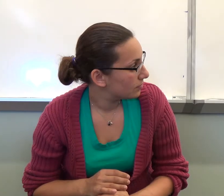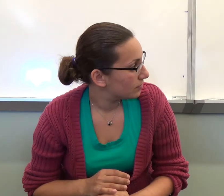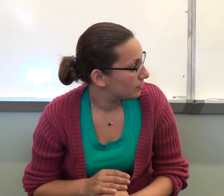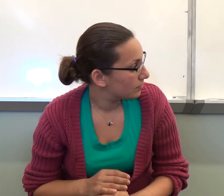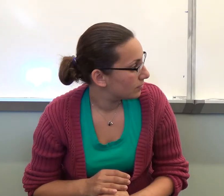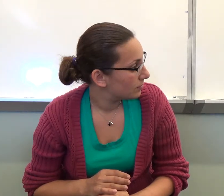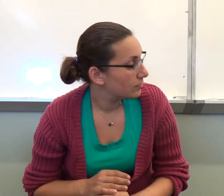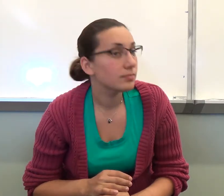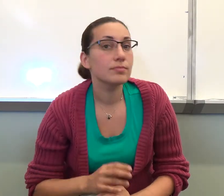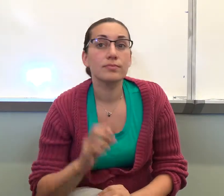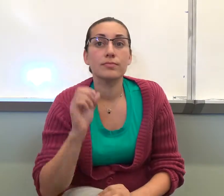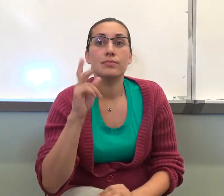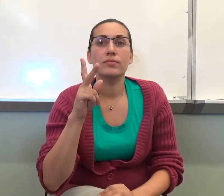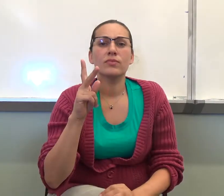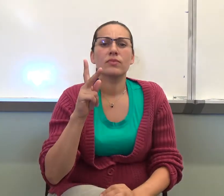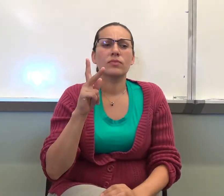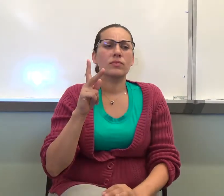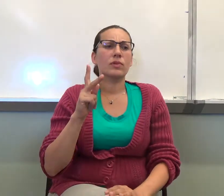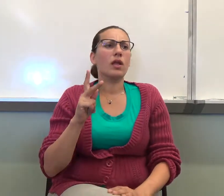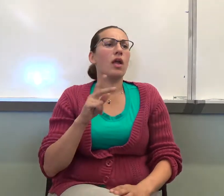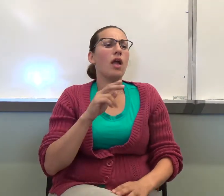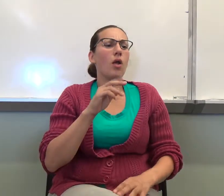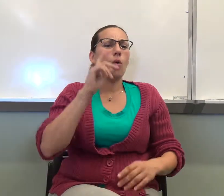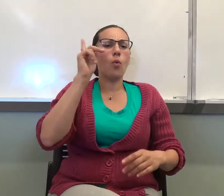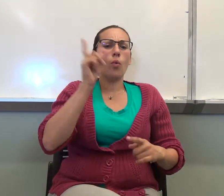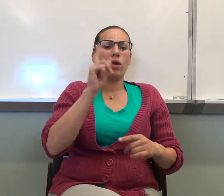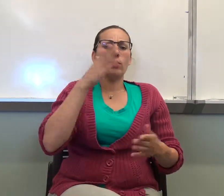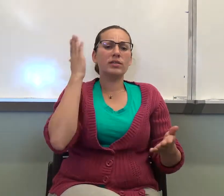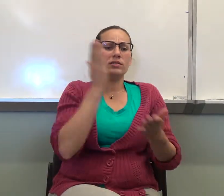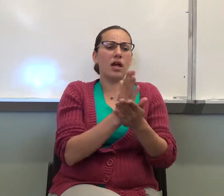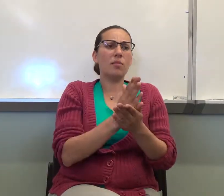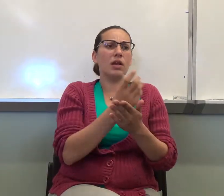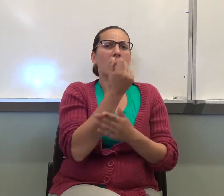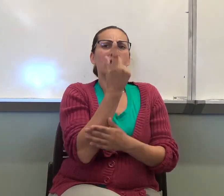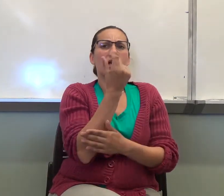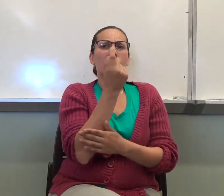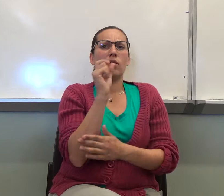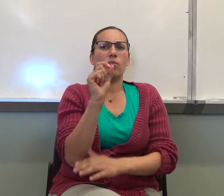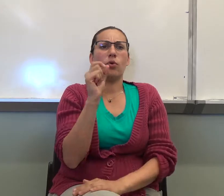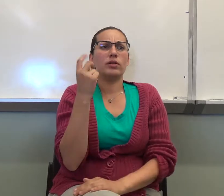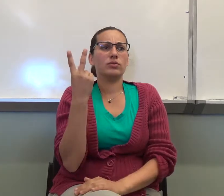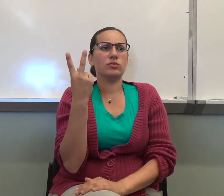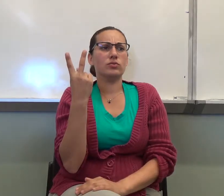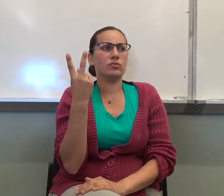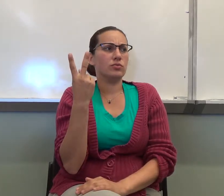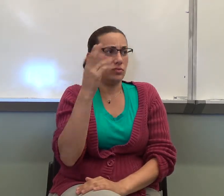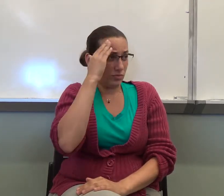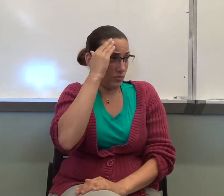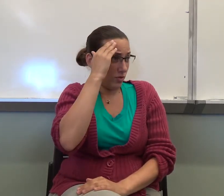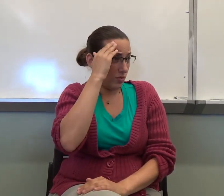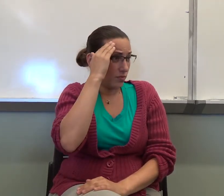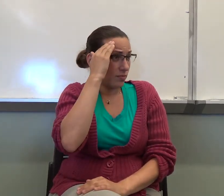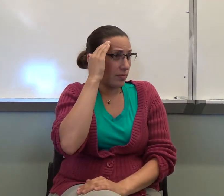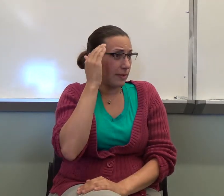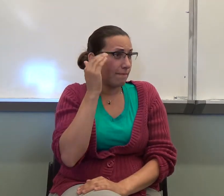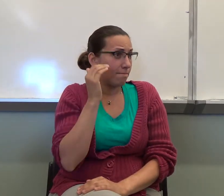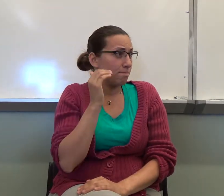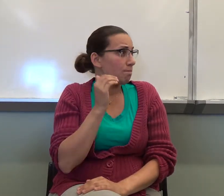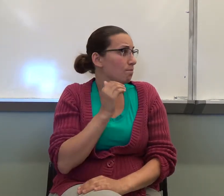All right, how far did we go on 11.2 somewhere? Anyone got that? He signed the homework. No, I didn't do